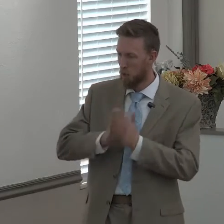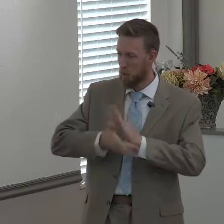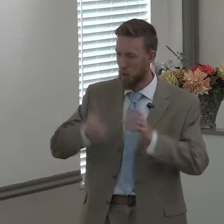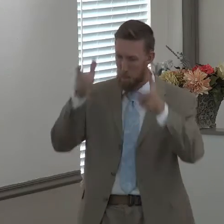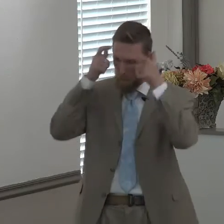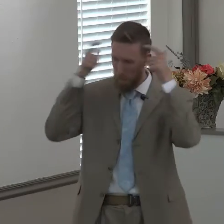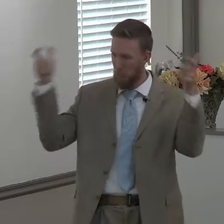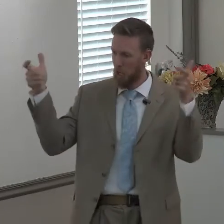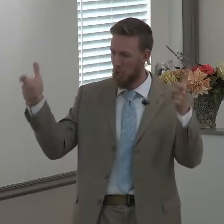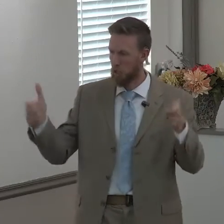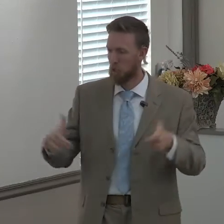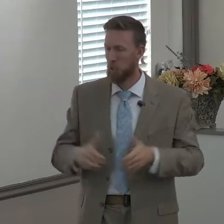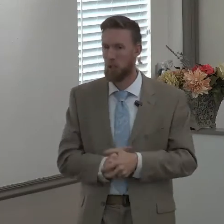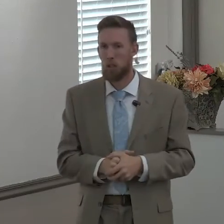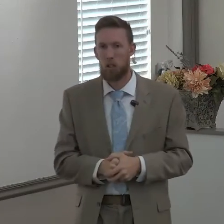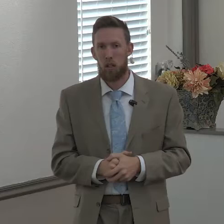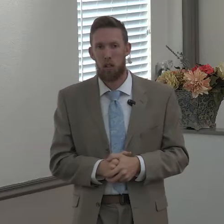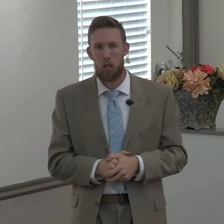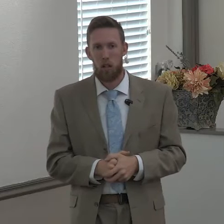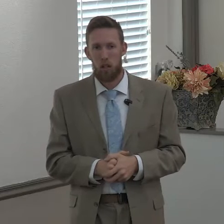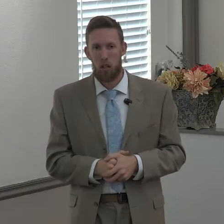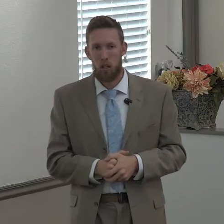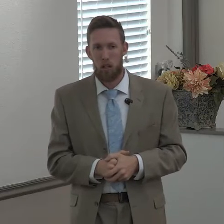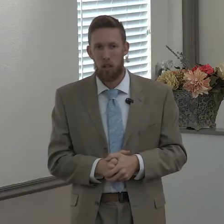said, Gary, never let this go to your head.